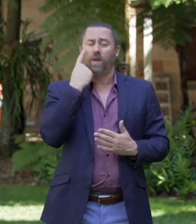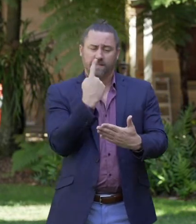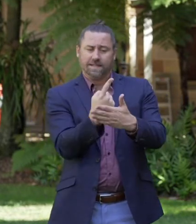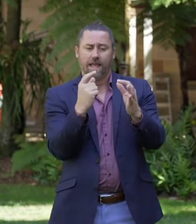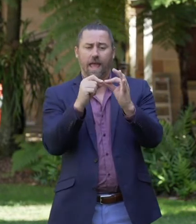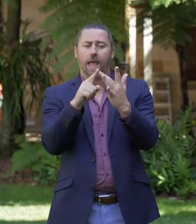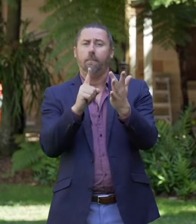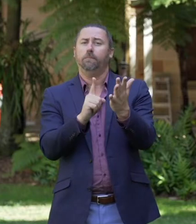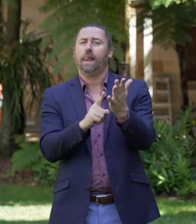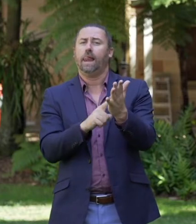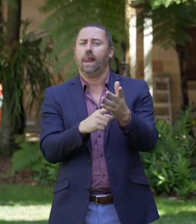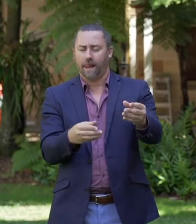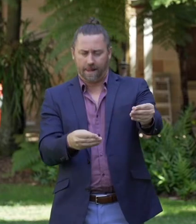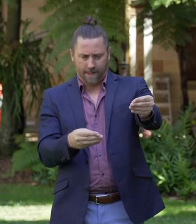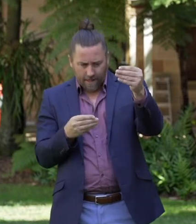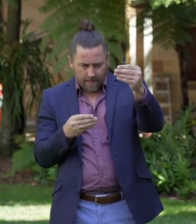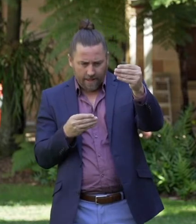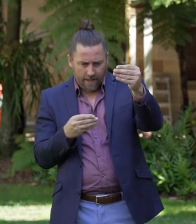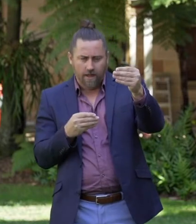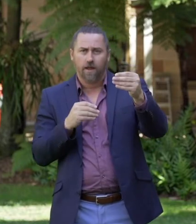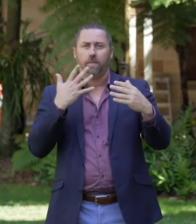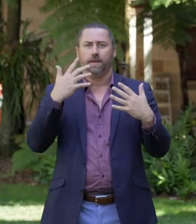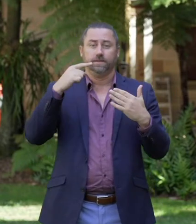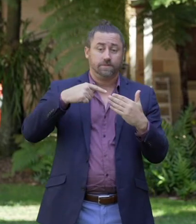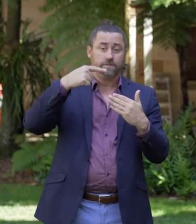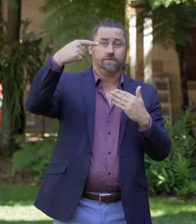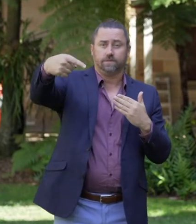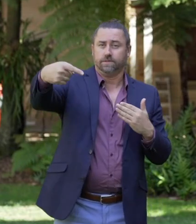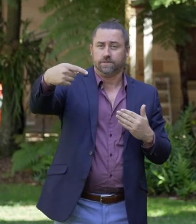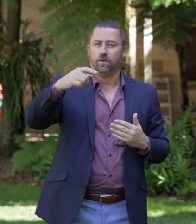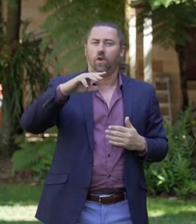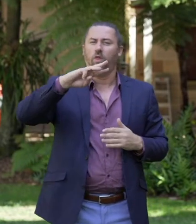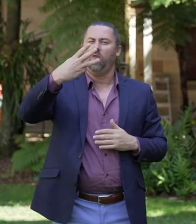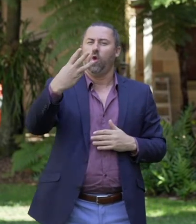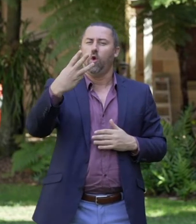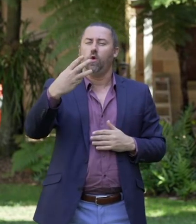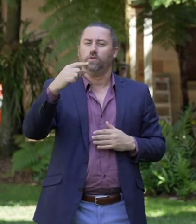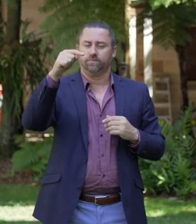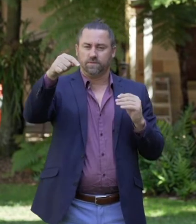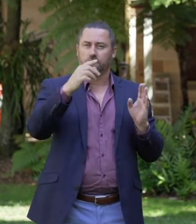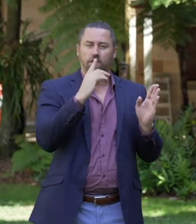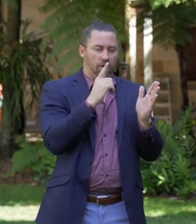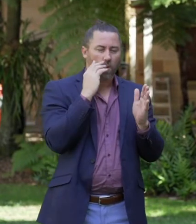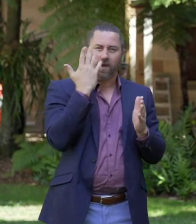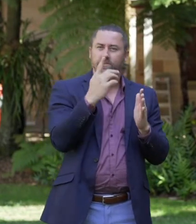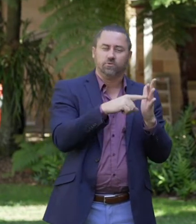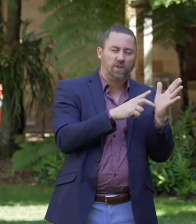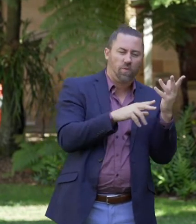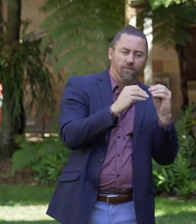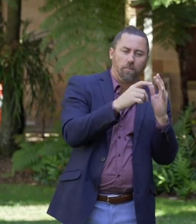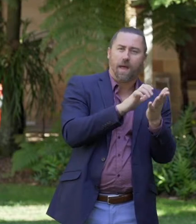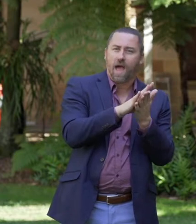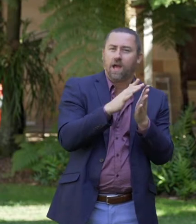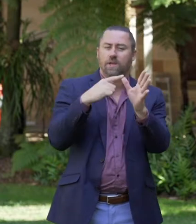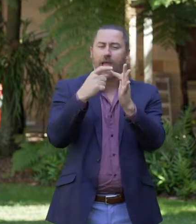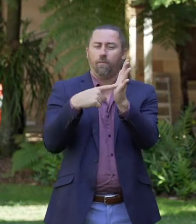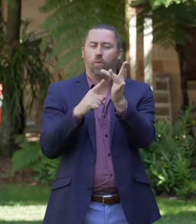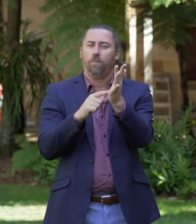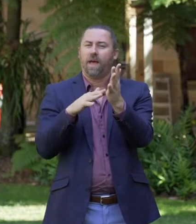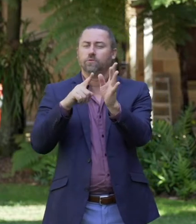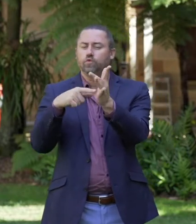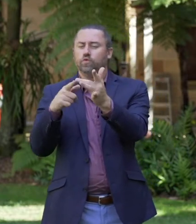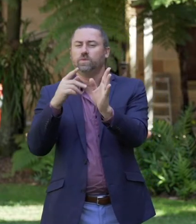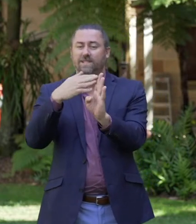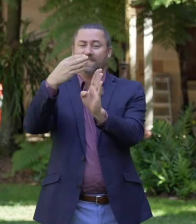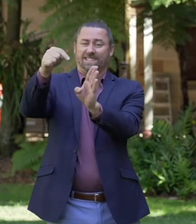bills that they receive in the third quarter of this year. So we understand that some households are doing it tough, and this